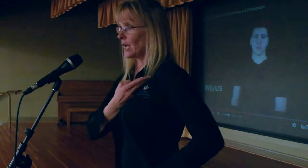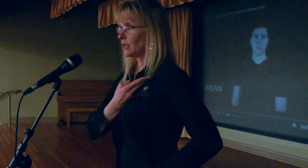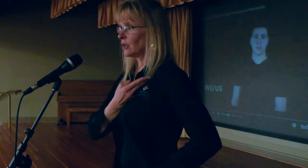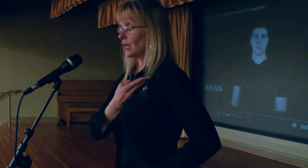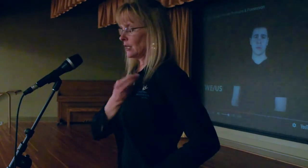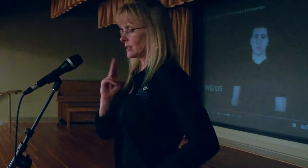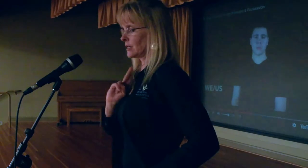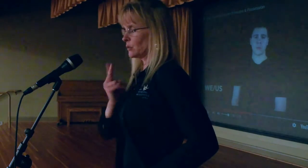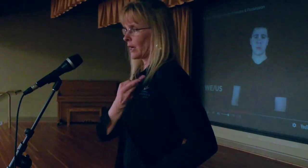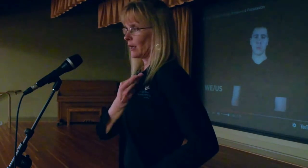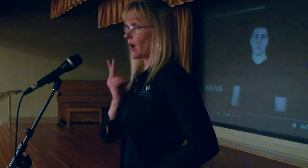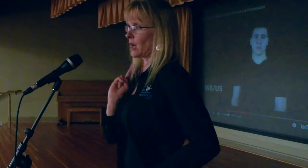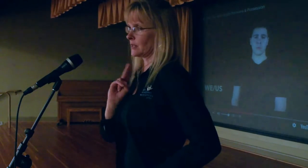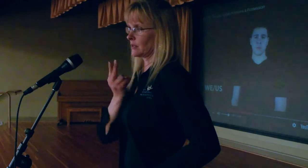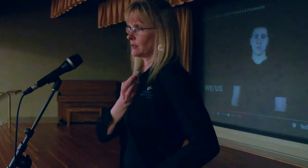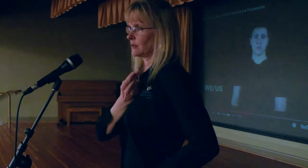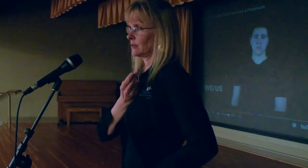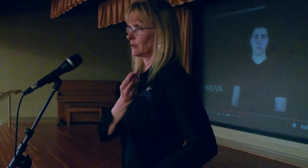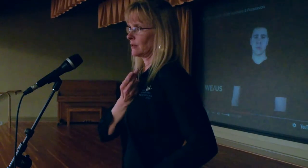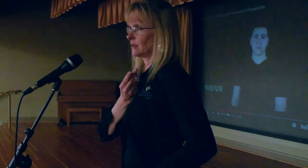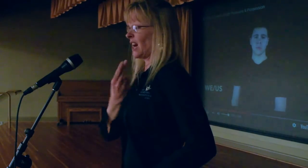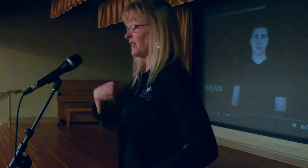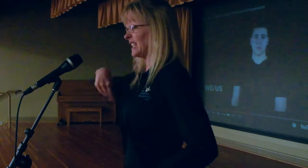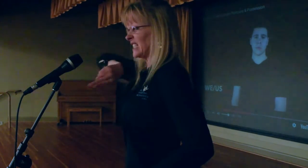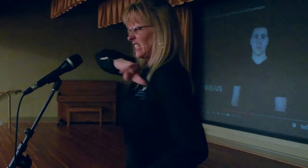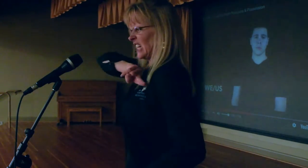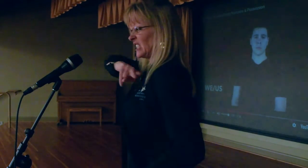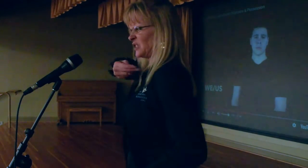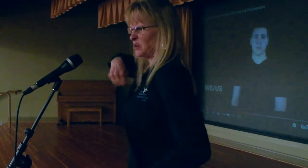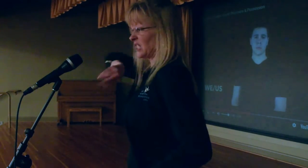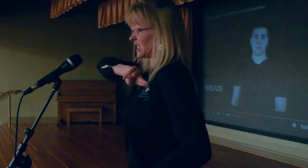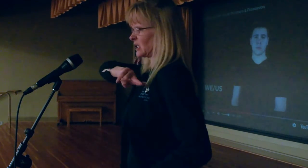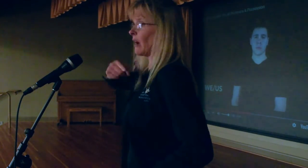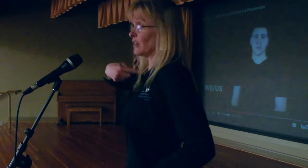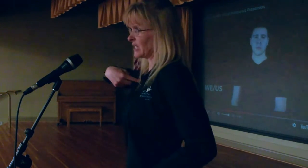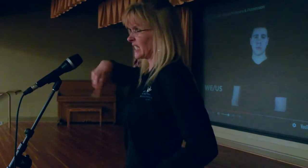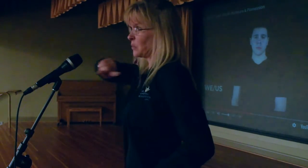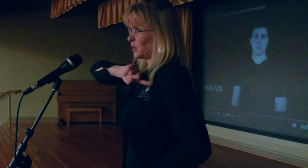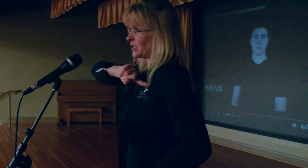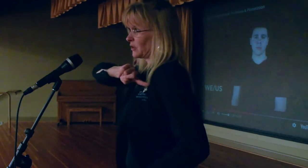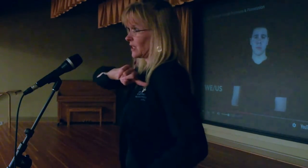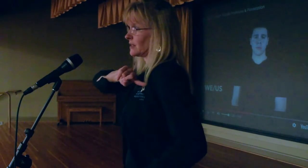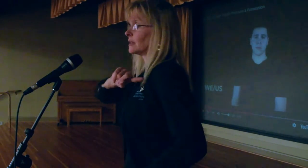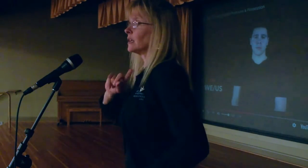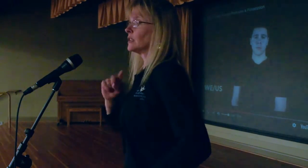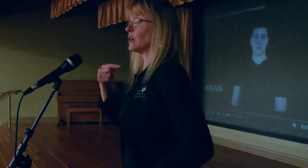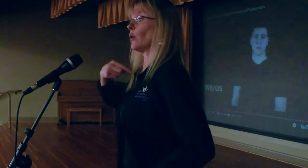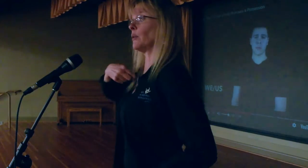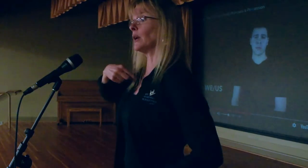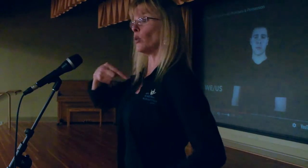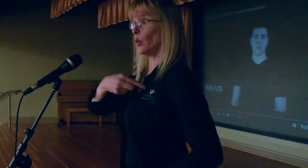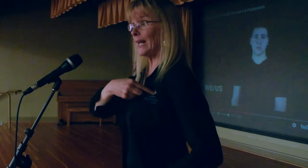and it's this way, us. I've not seen us do this. I've only seen we do this. So here we go.